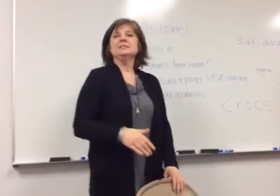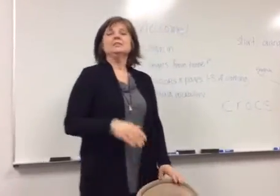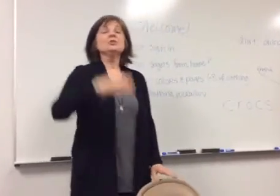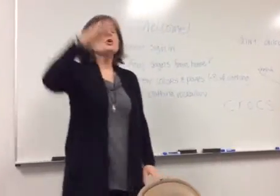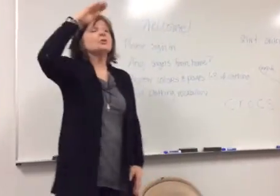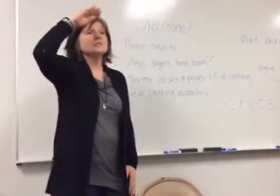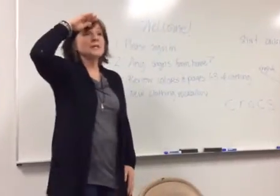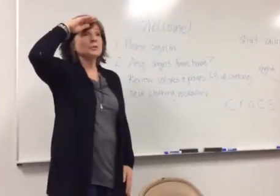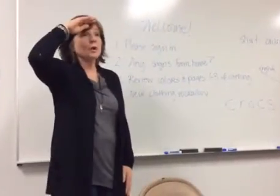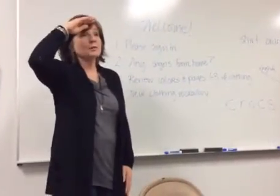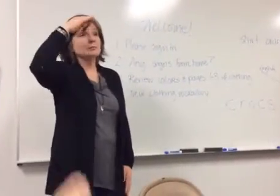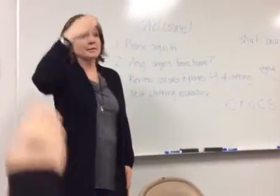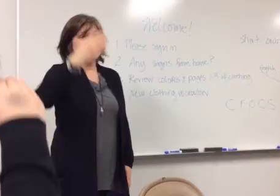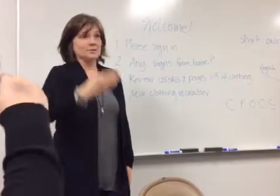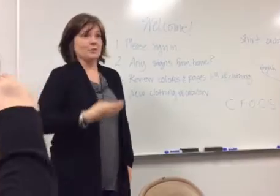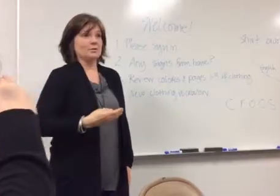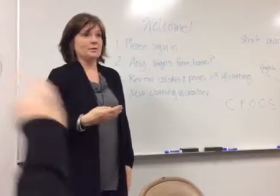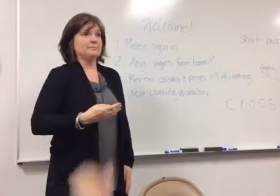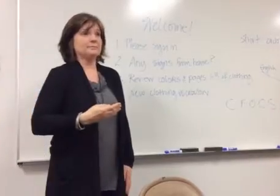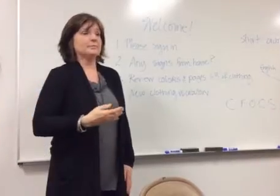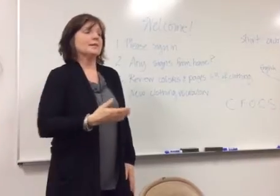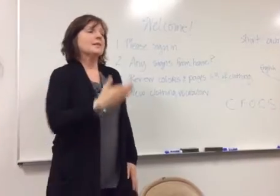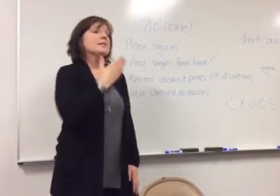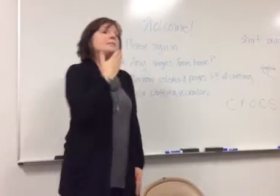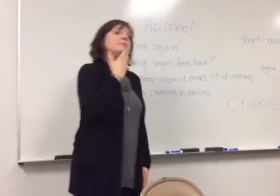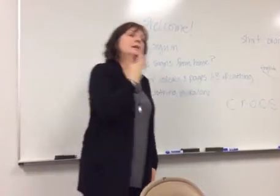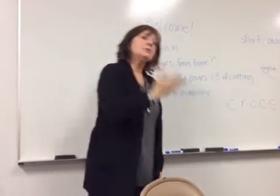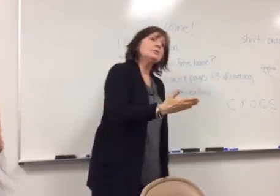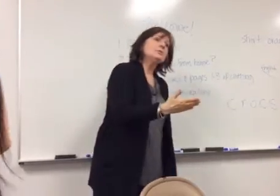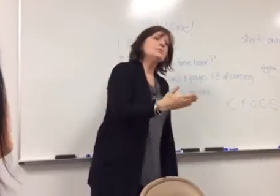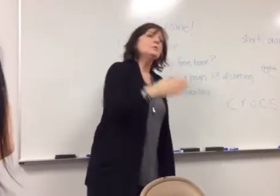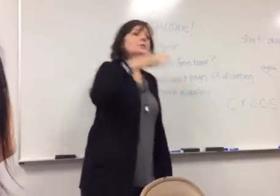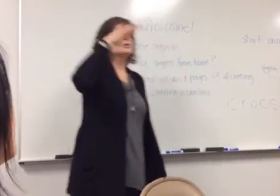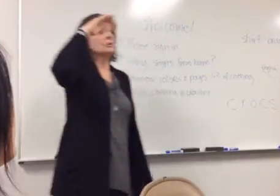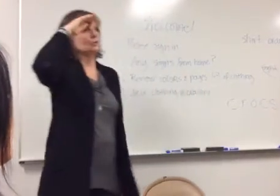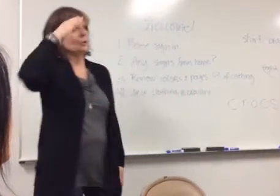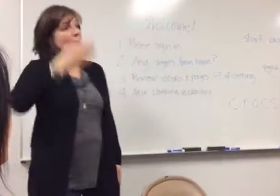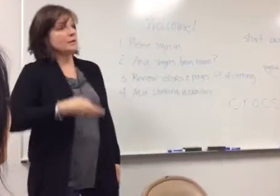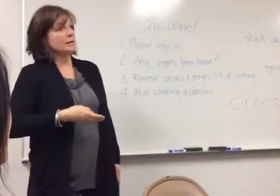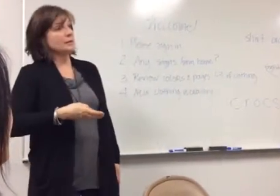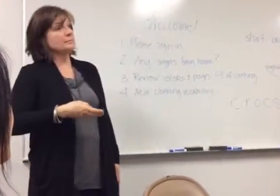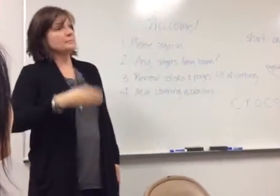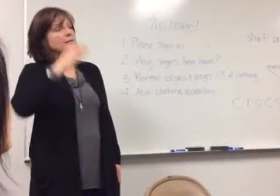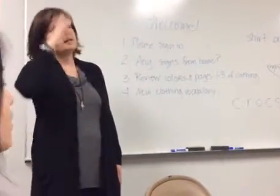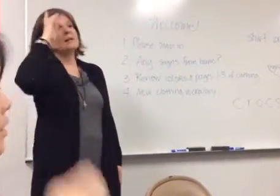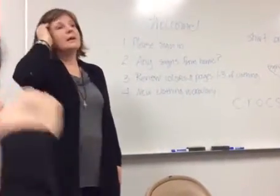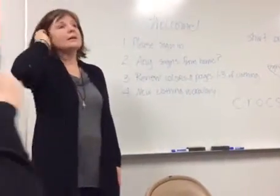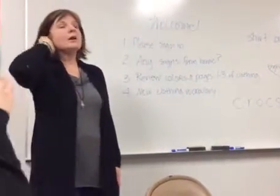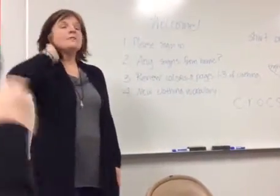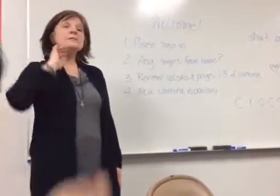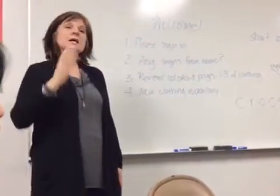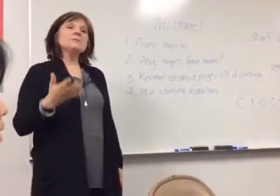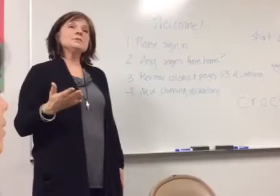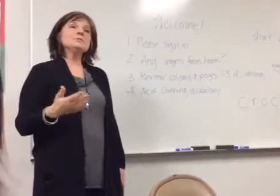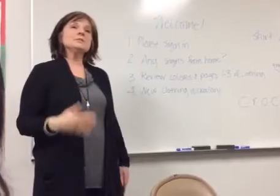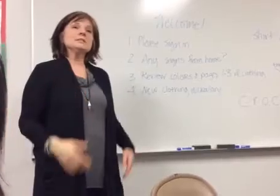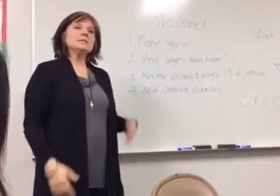welcome. You sign your welcome like this. You're welcome. Oh, you do. Thank you. You're welcome. And oftentimes you will see deaf